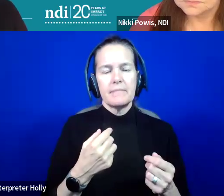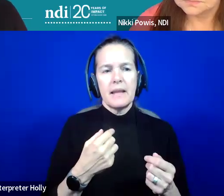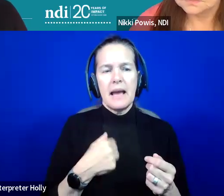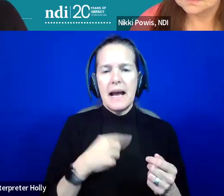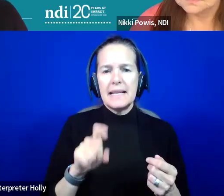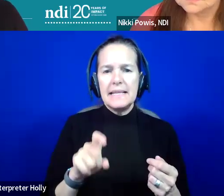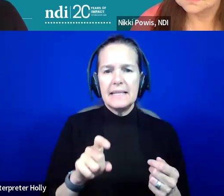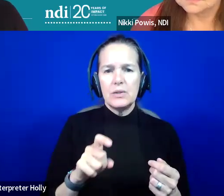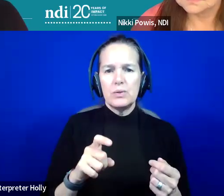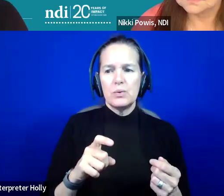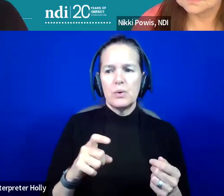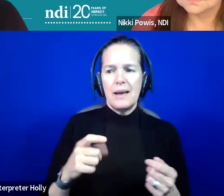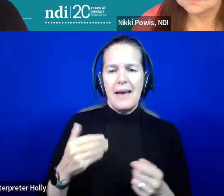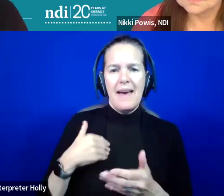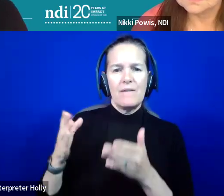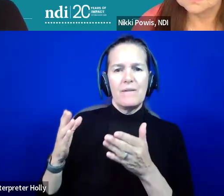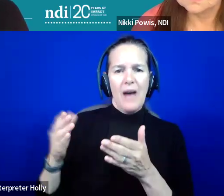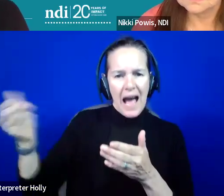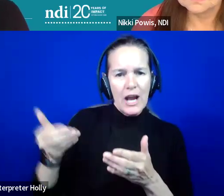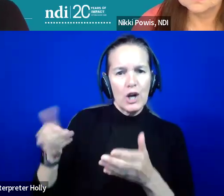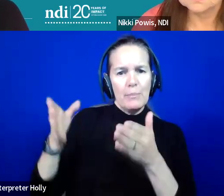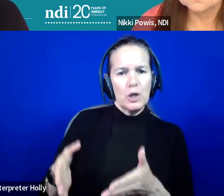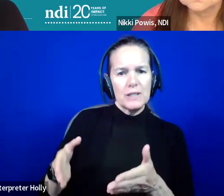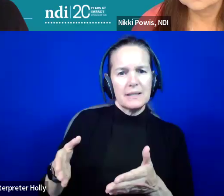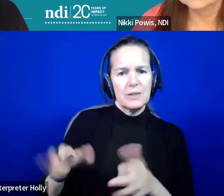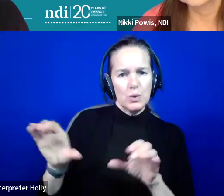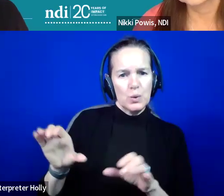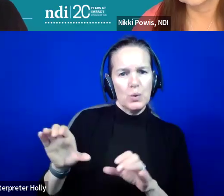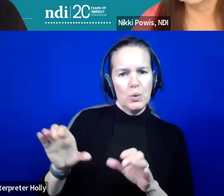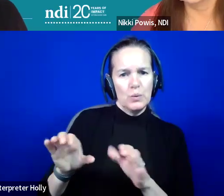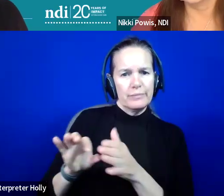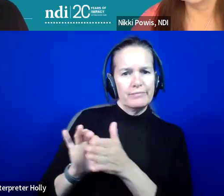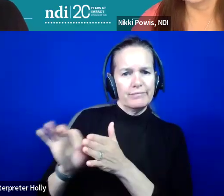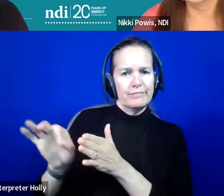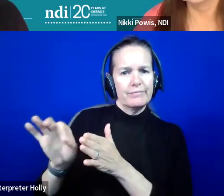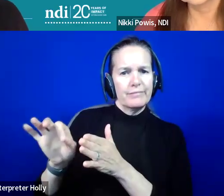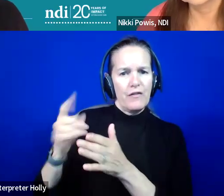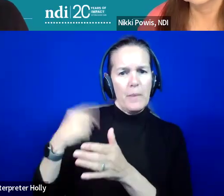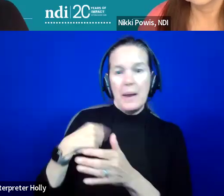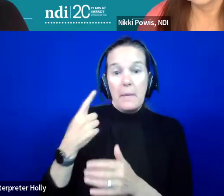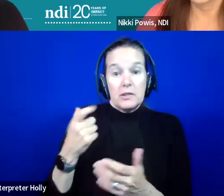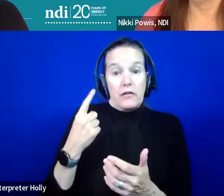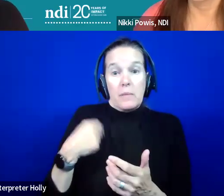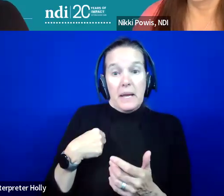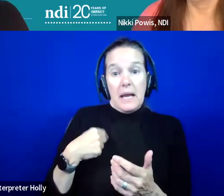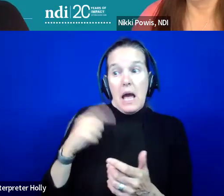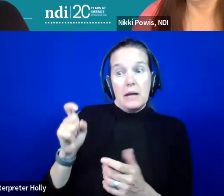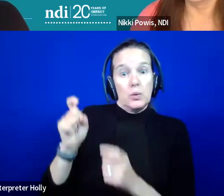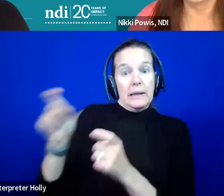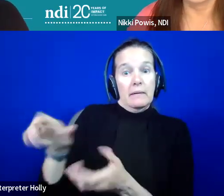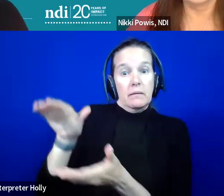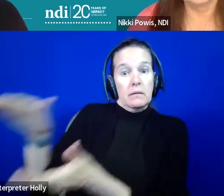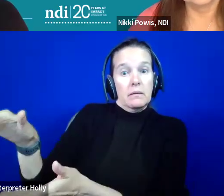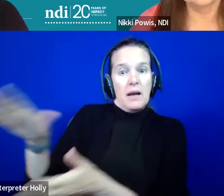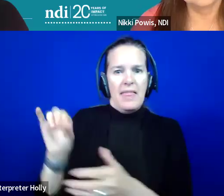have someone step in to do the accounting and also relinquish that because for me it was very scary to relinquish the financial part of my